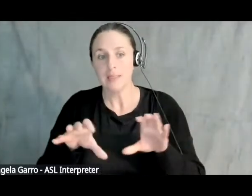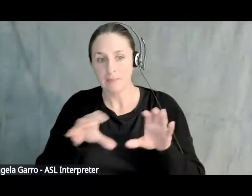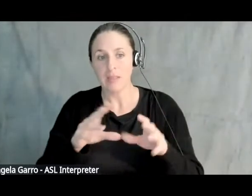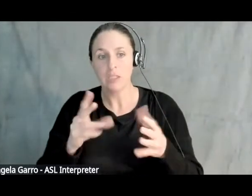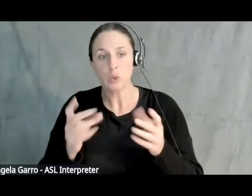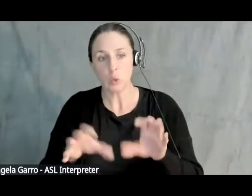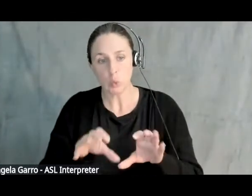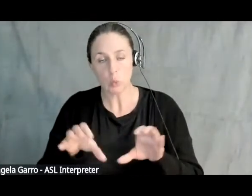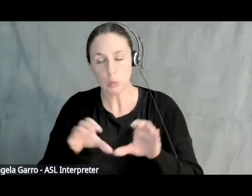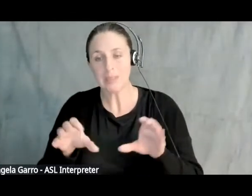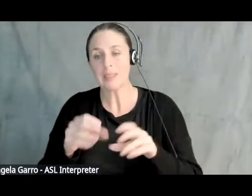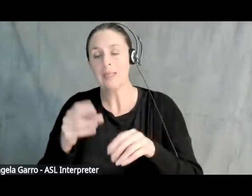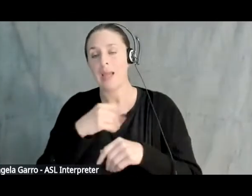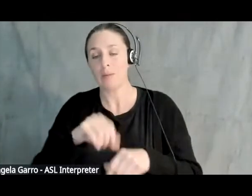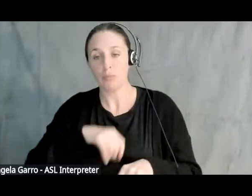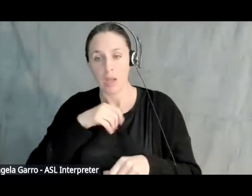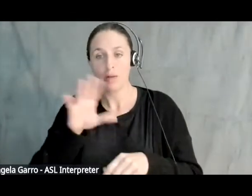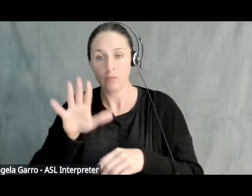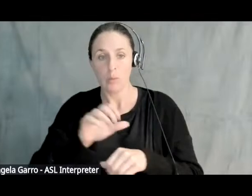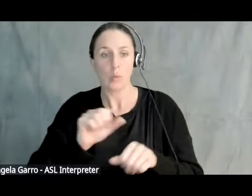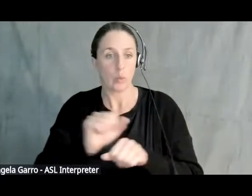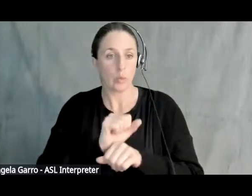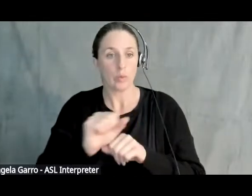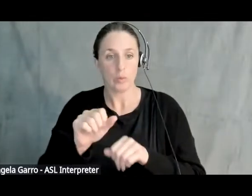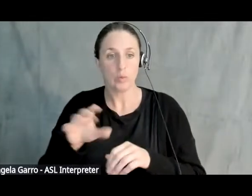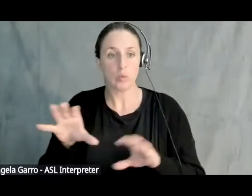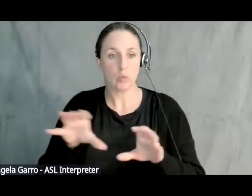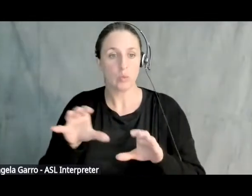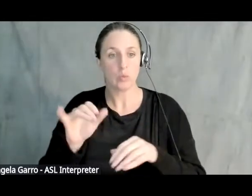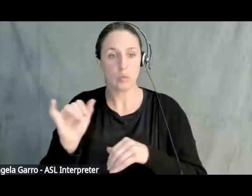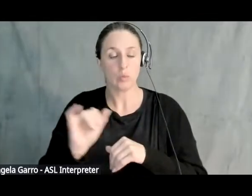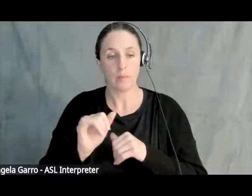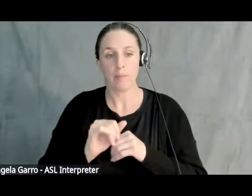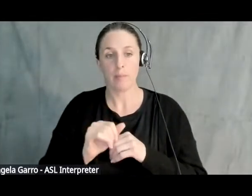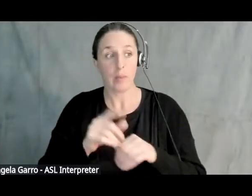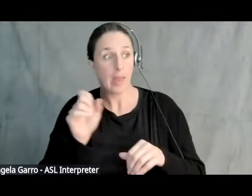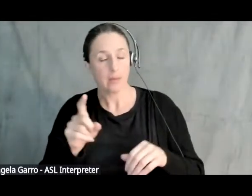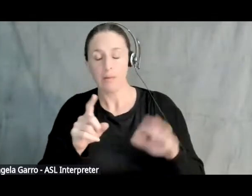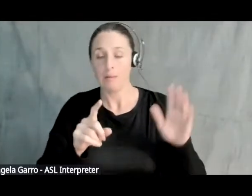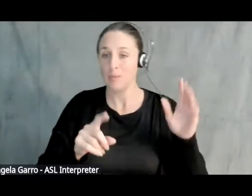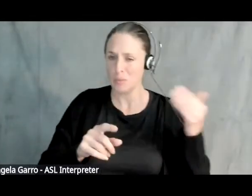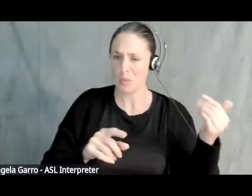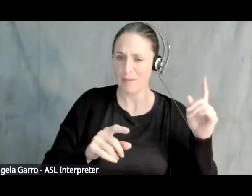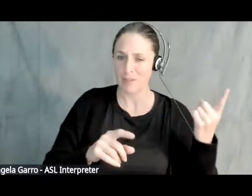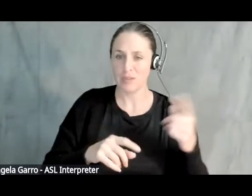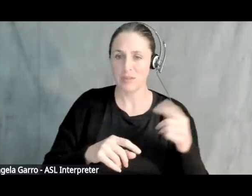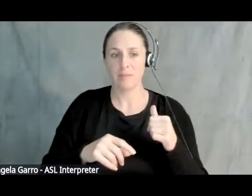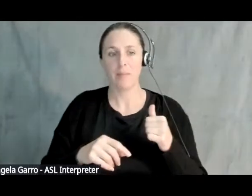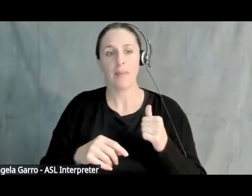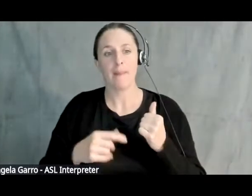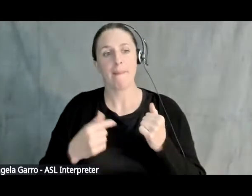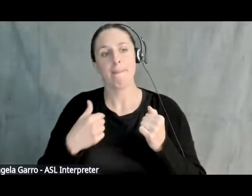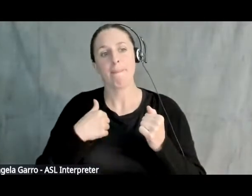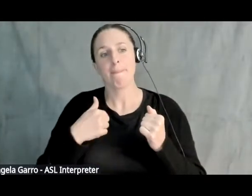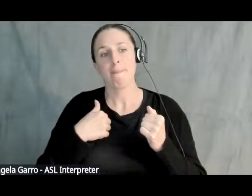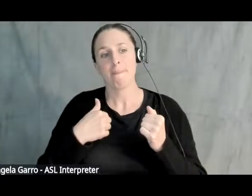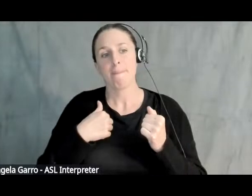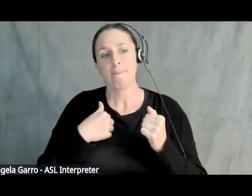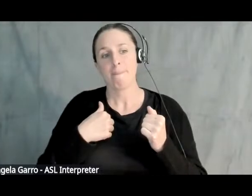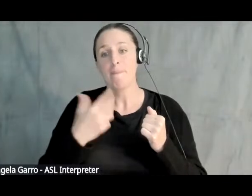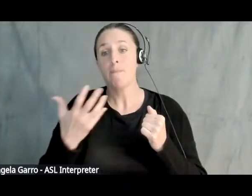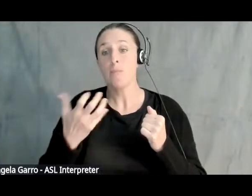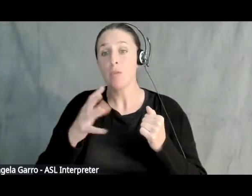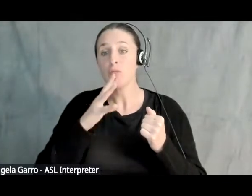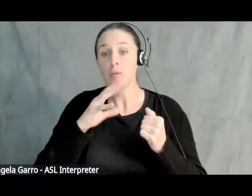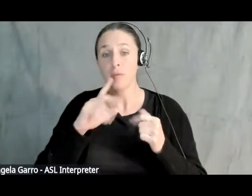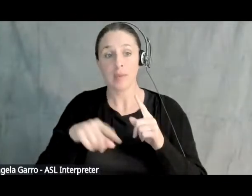guys are doing. So thank you. Can I ask? Oh, go ahead. You go first. Sorry. I wanted to talk about you